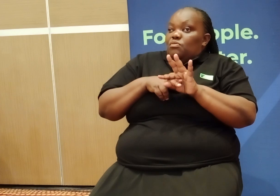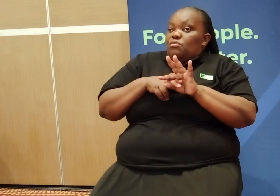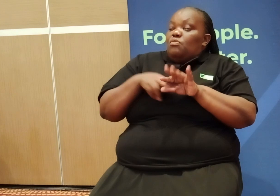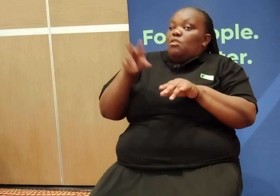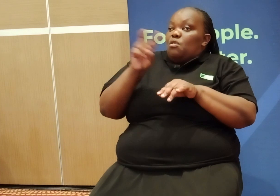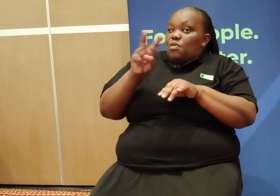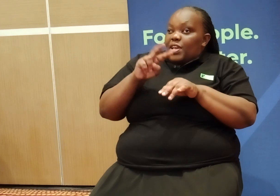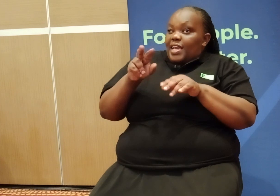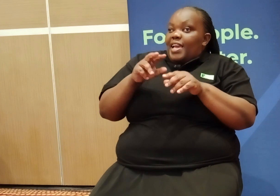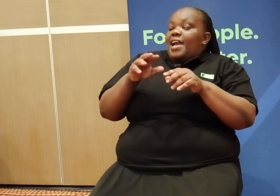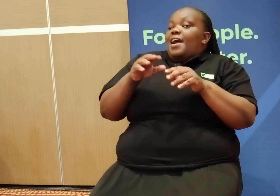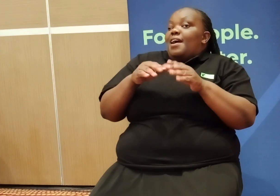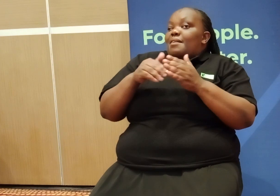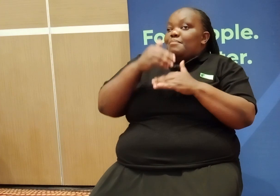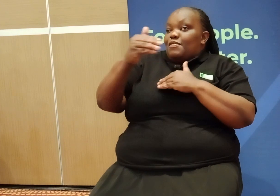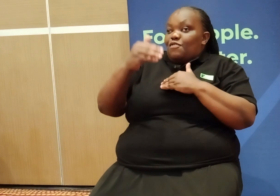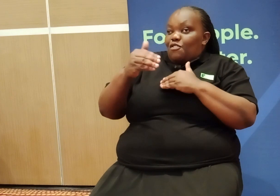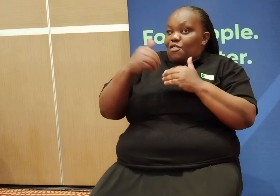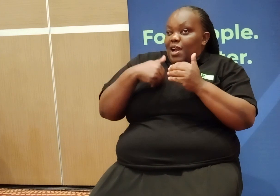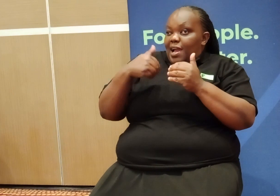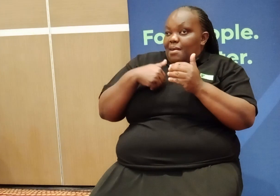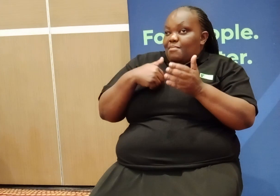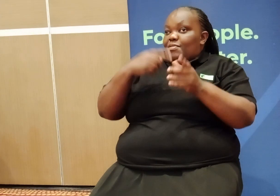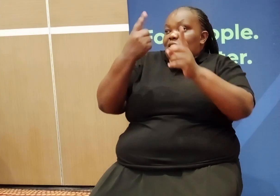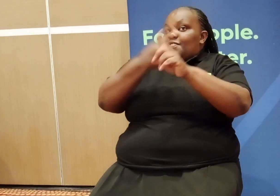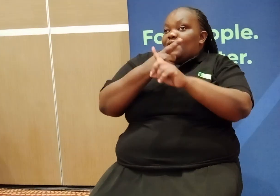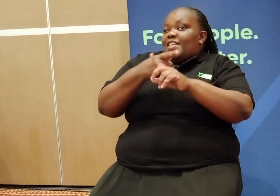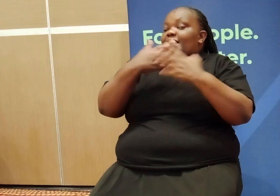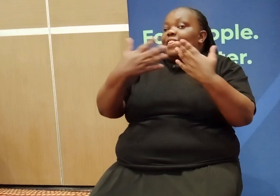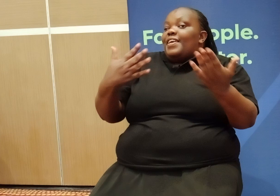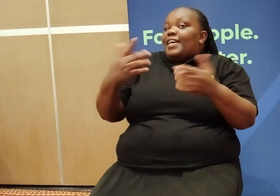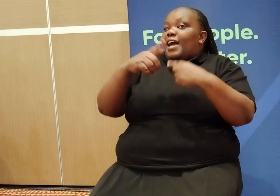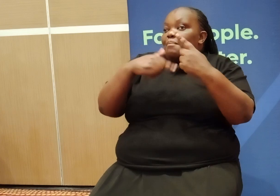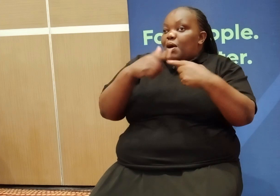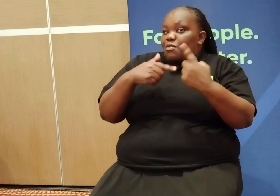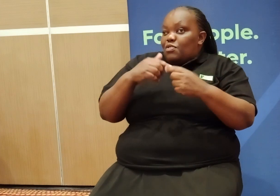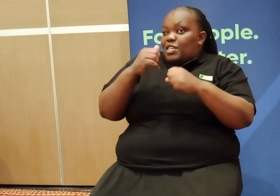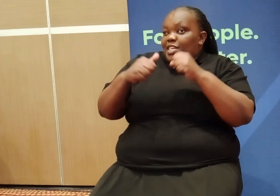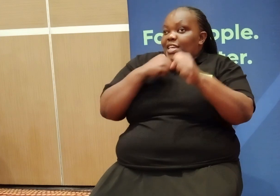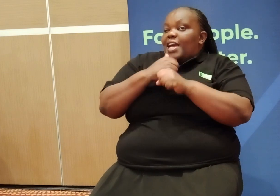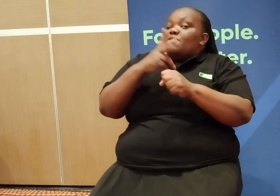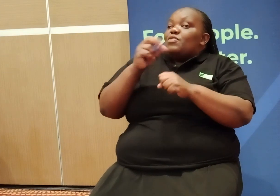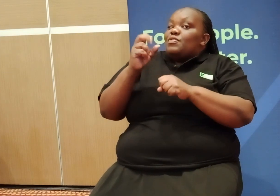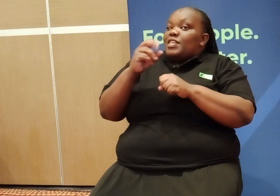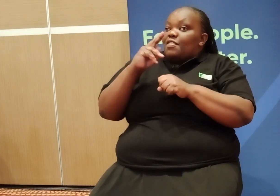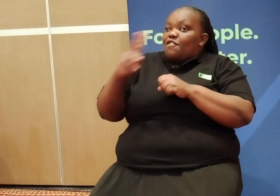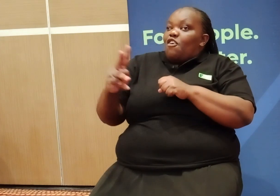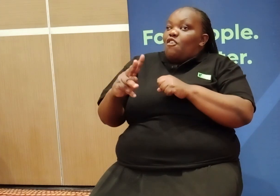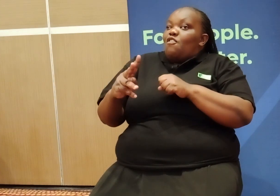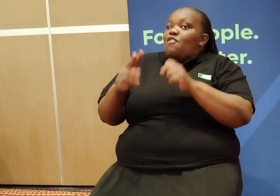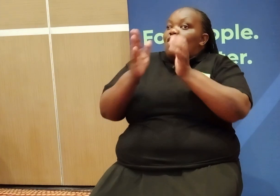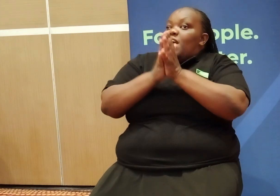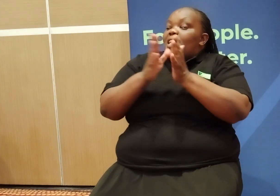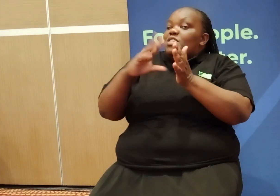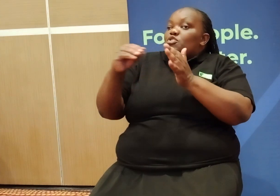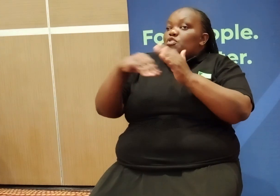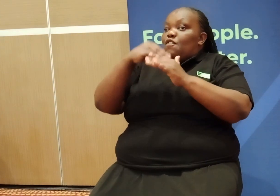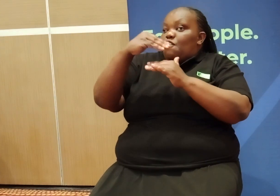Looking ahead, we are bullish about year 2024 and going forward, and